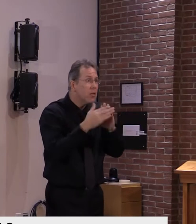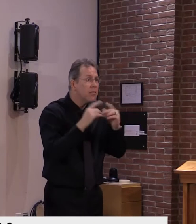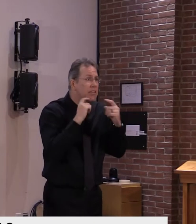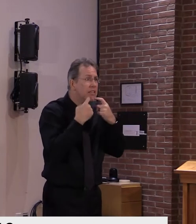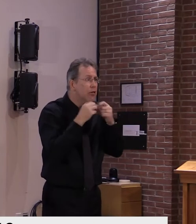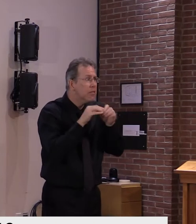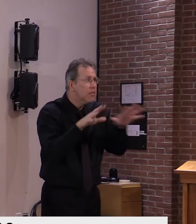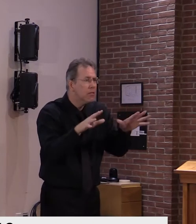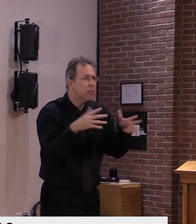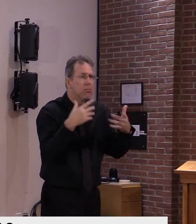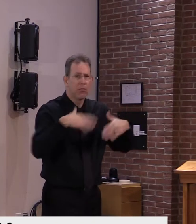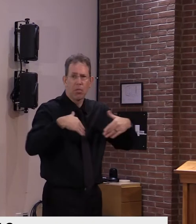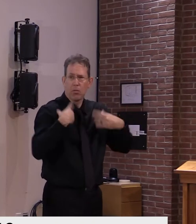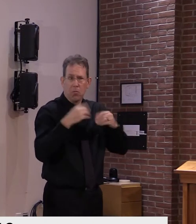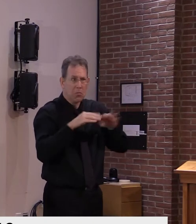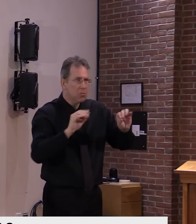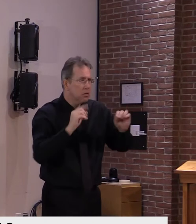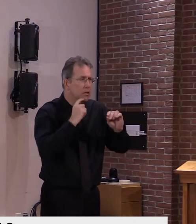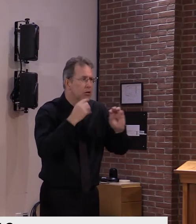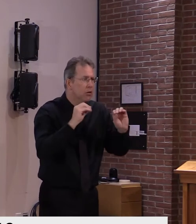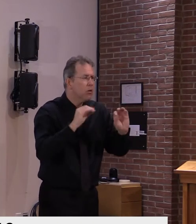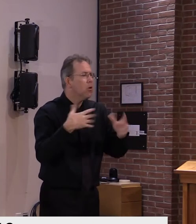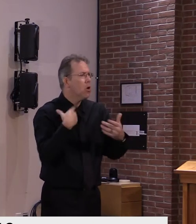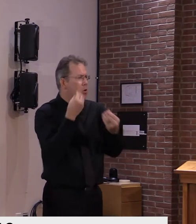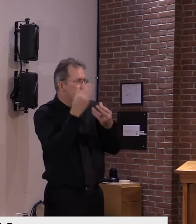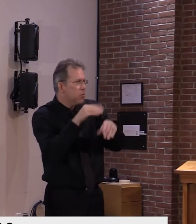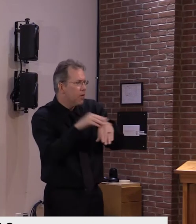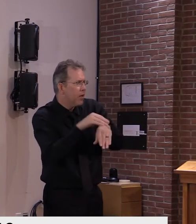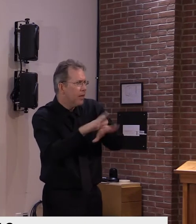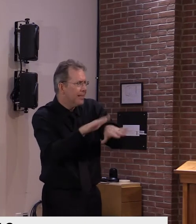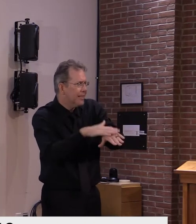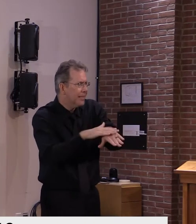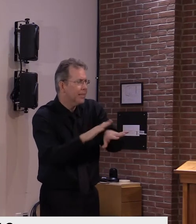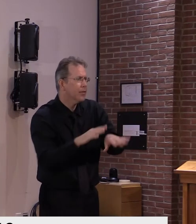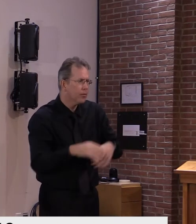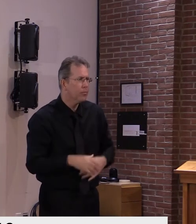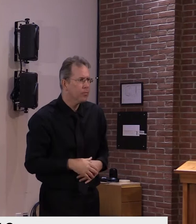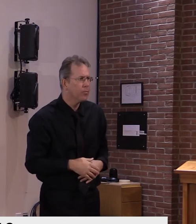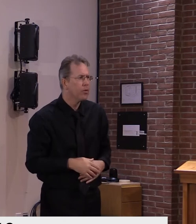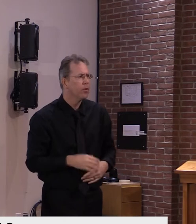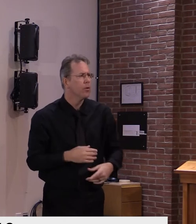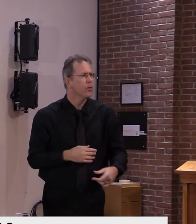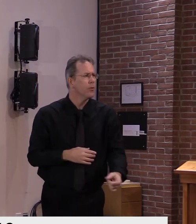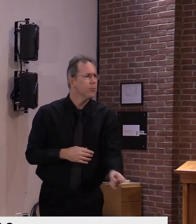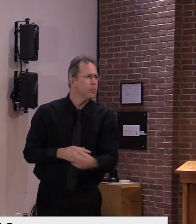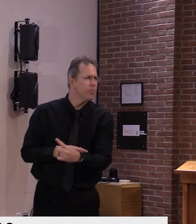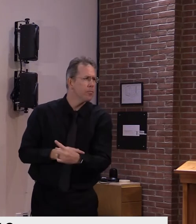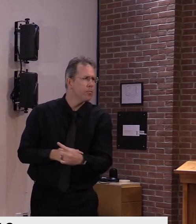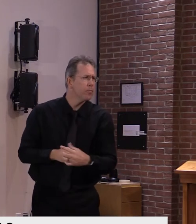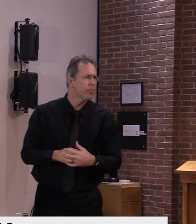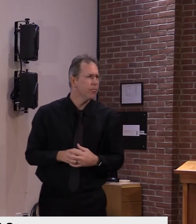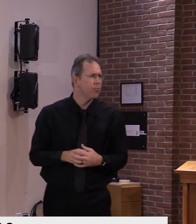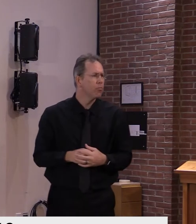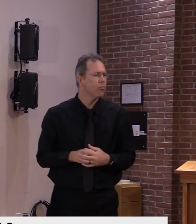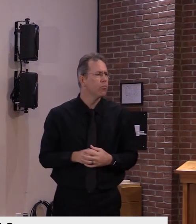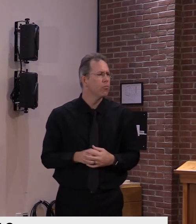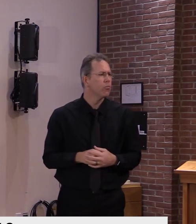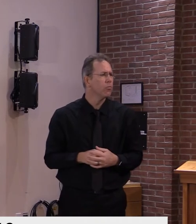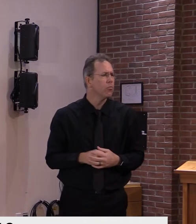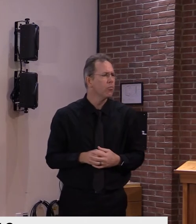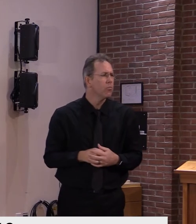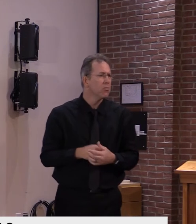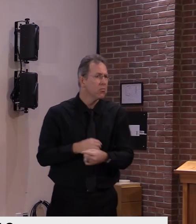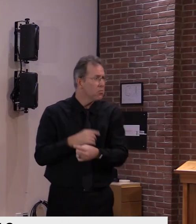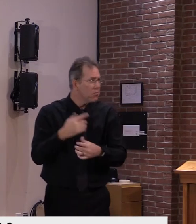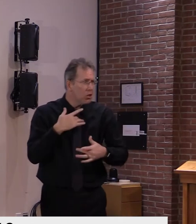But you don't have any concerns at this point about a potential outbreak in a district based on the results of that first round of